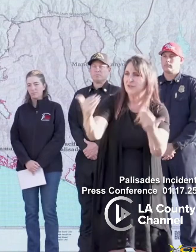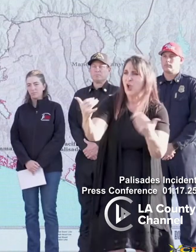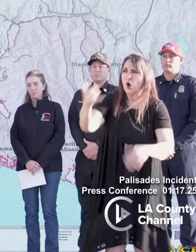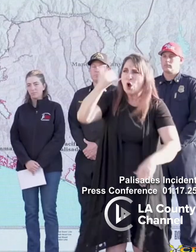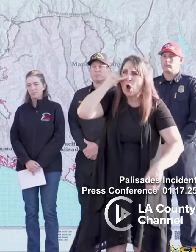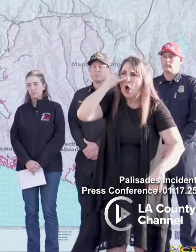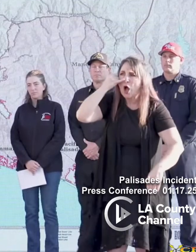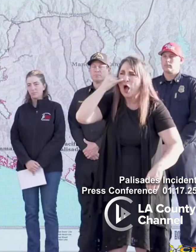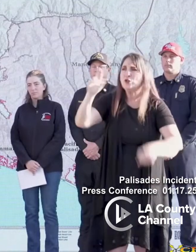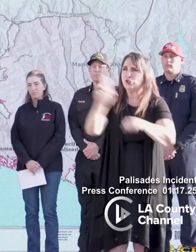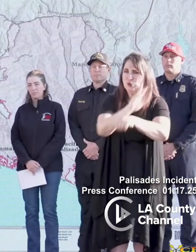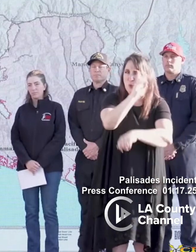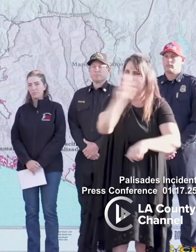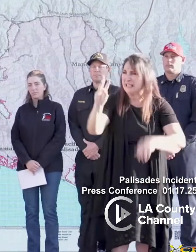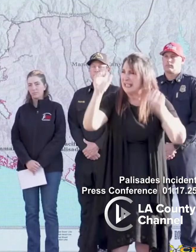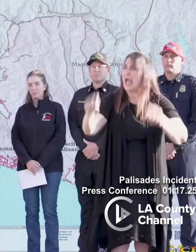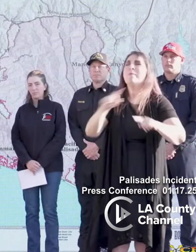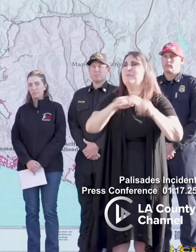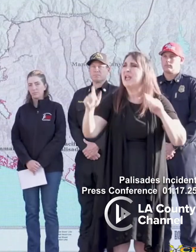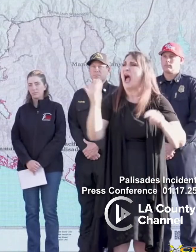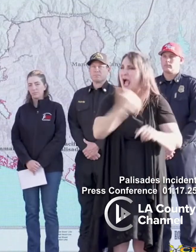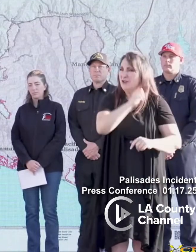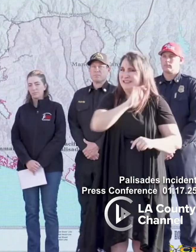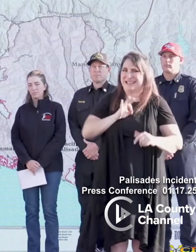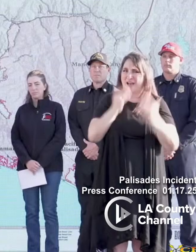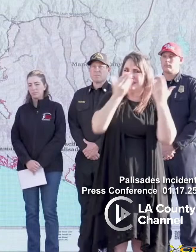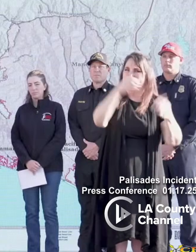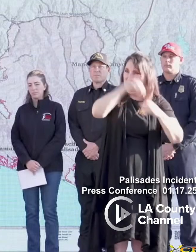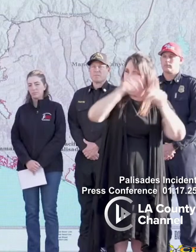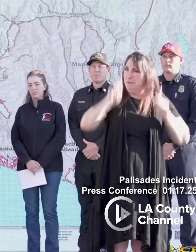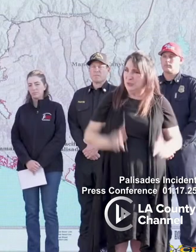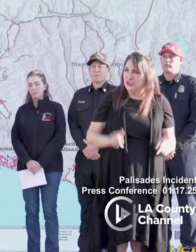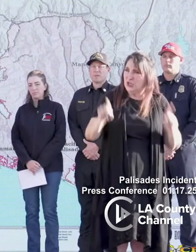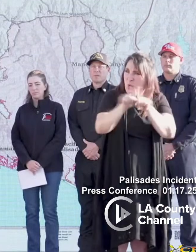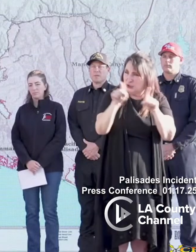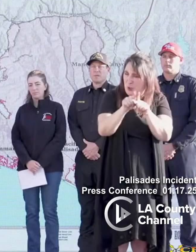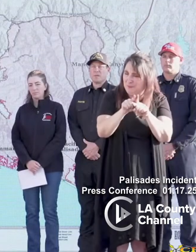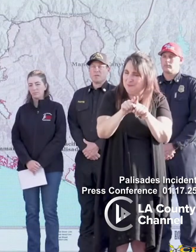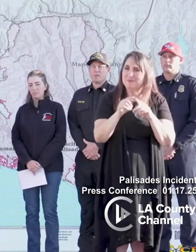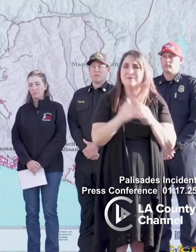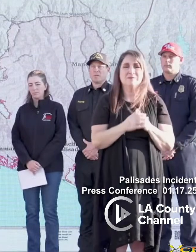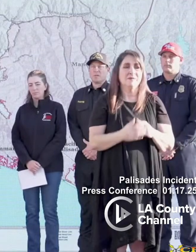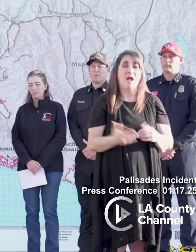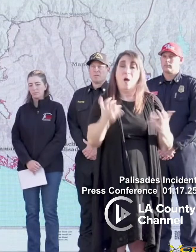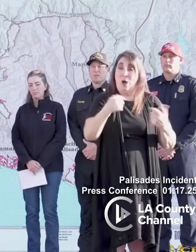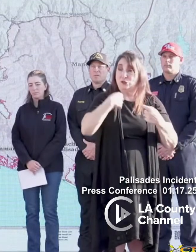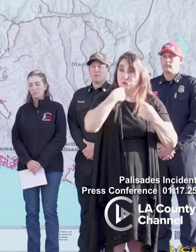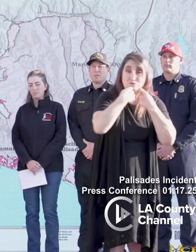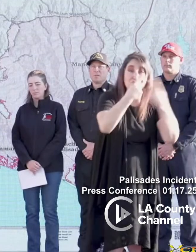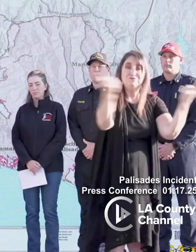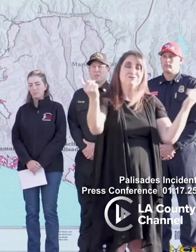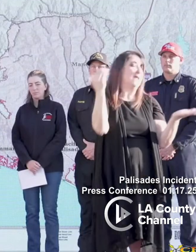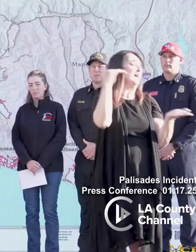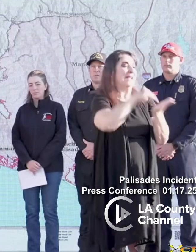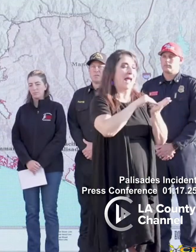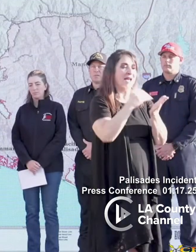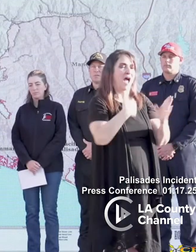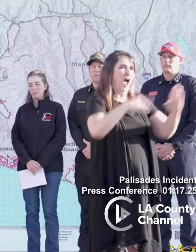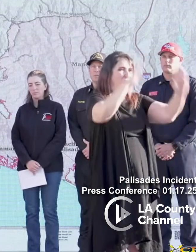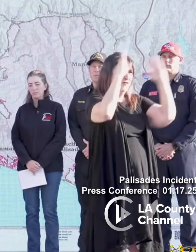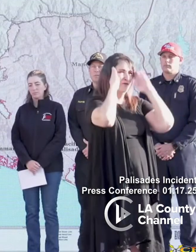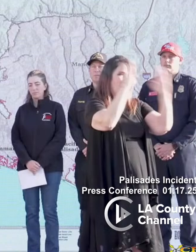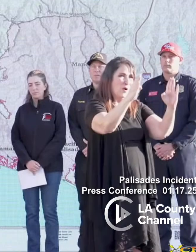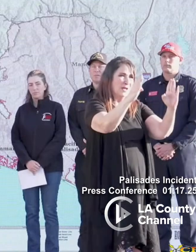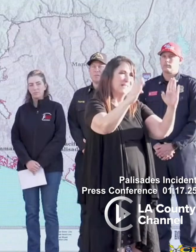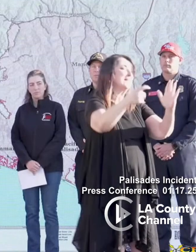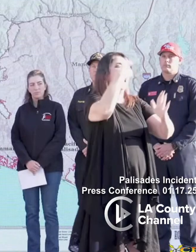use our website, but you also have our staff there in person. I want to reiterate our focus on